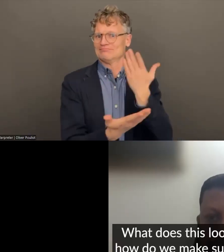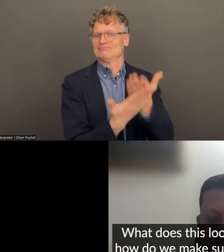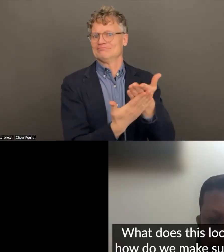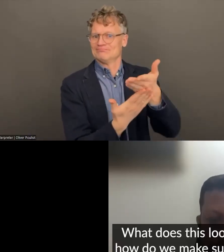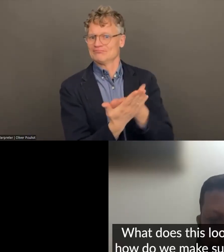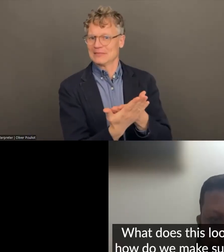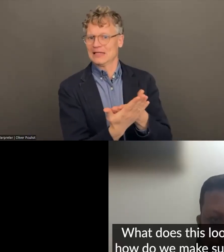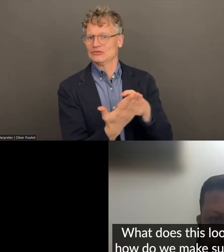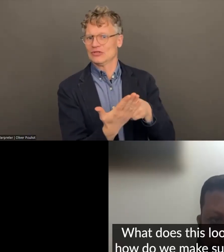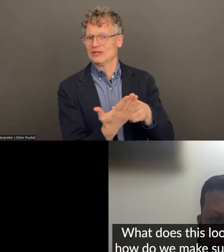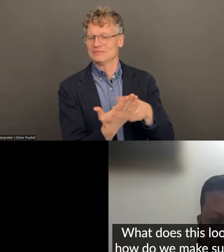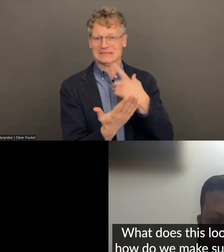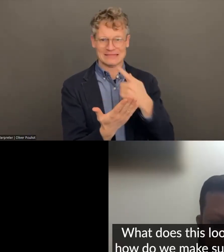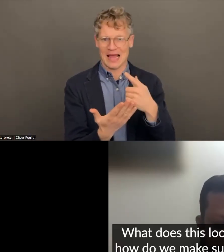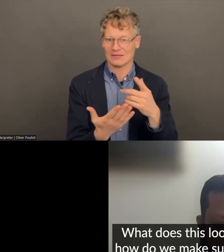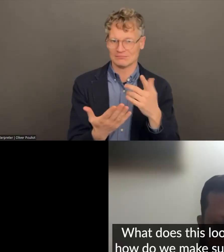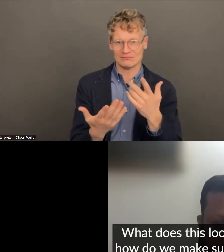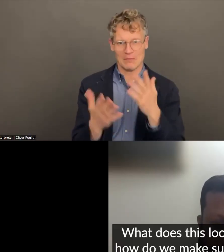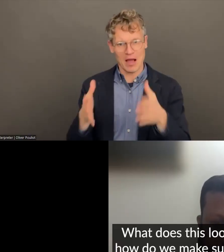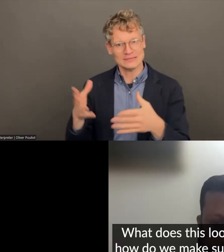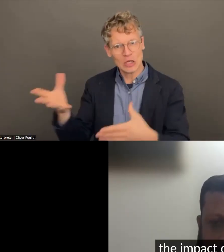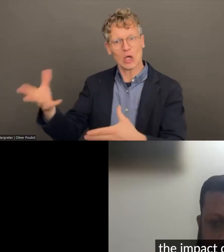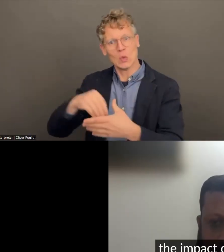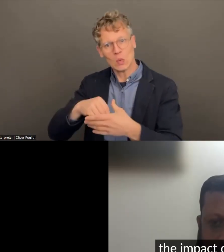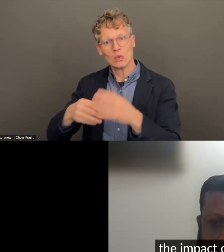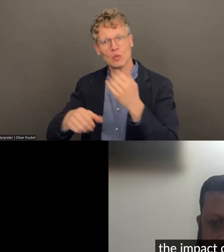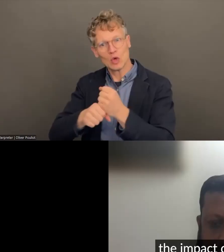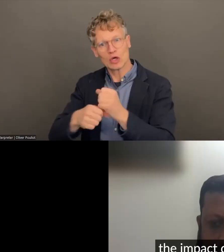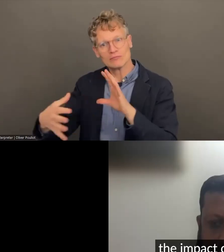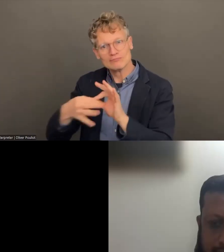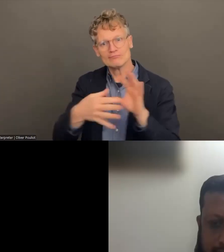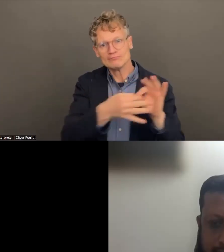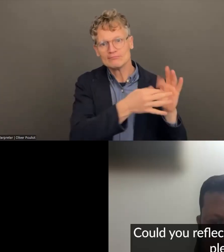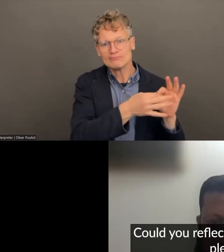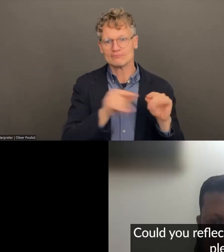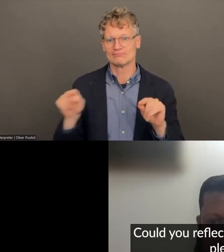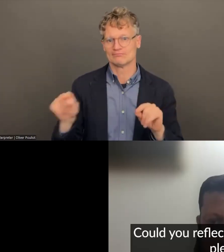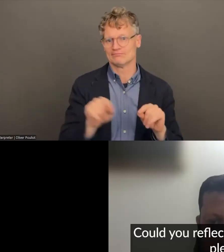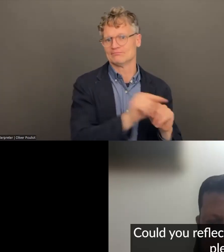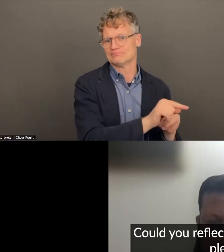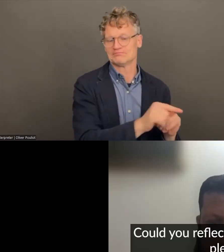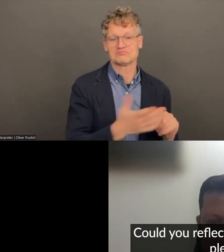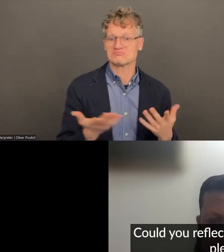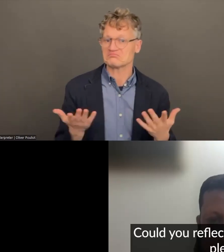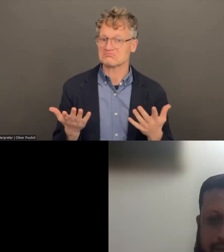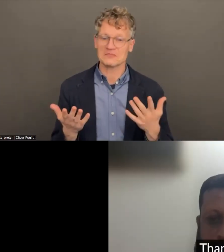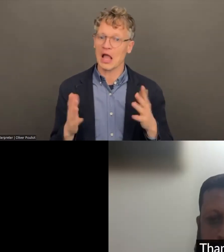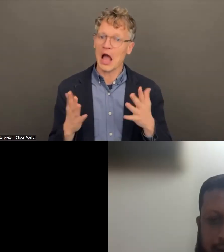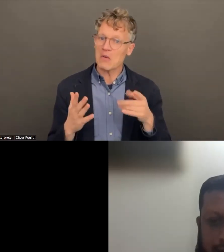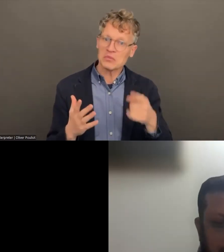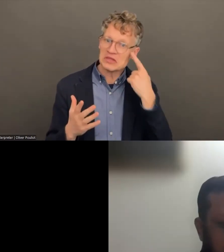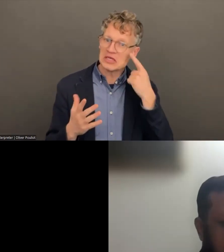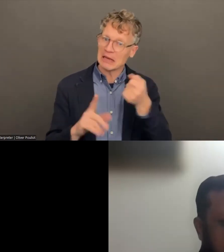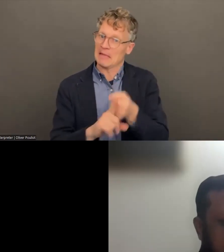in practice, and how do we make sure that it supports the impact of the project? Could you reflect a little bit on that, please? Thank